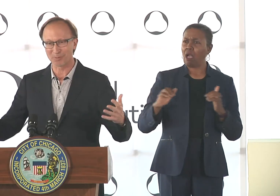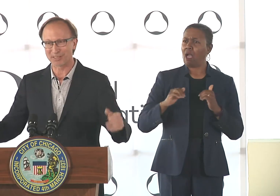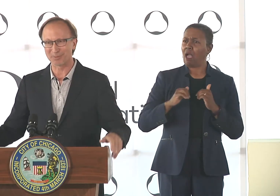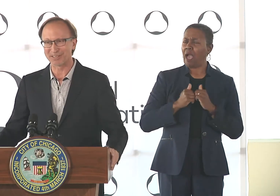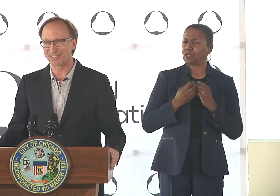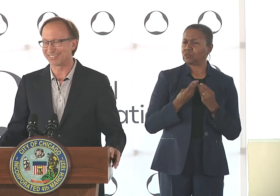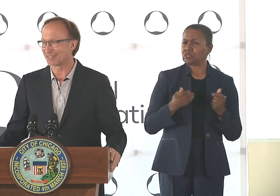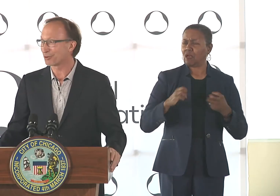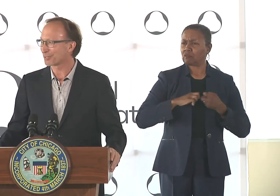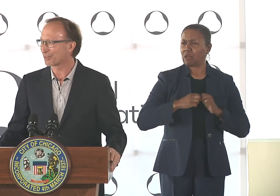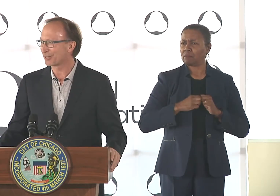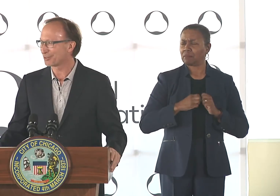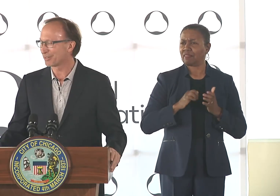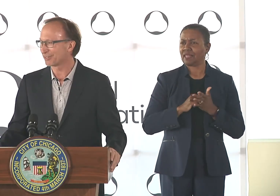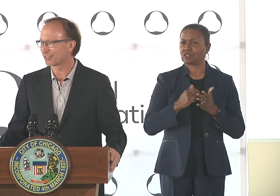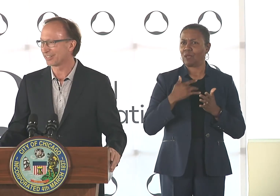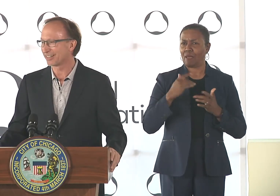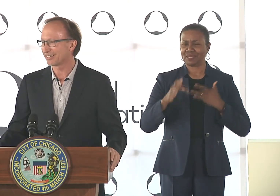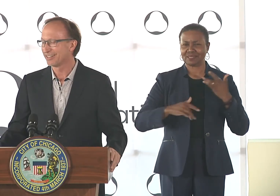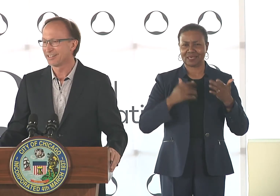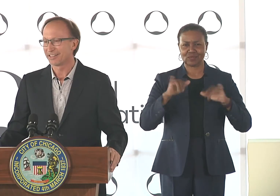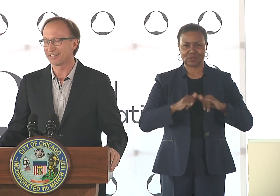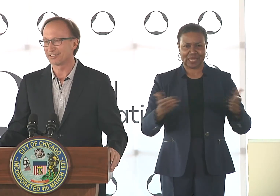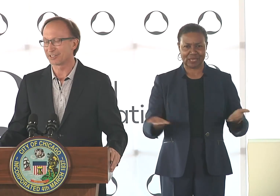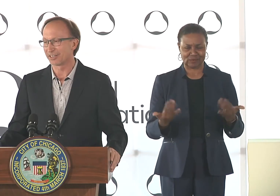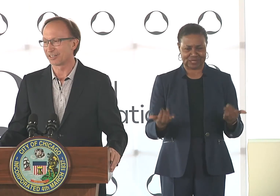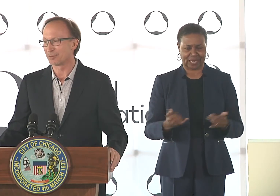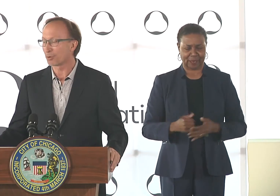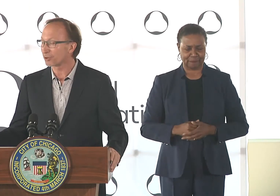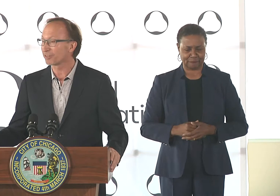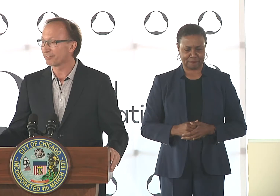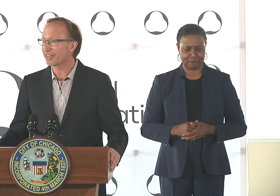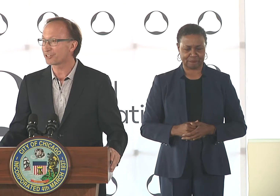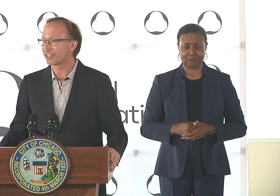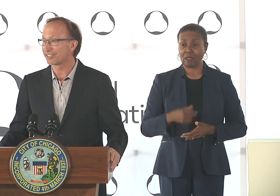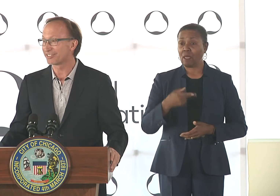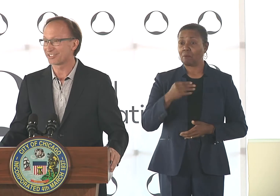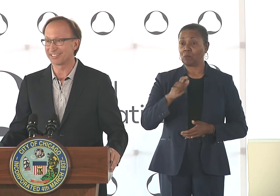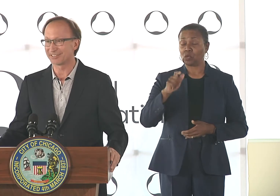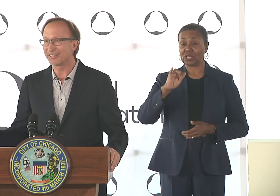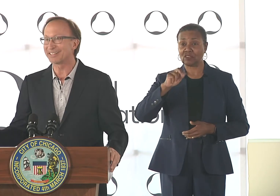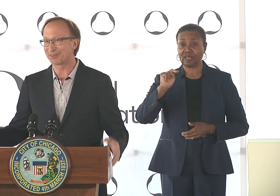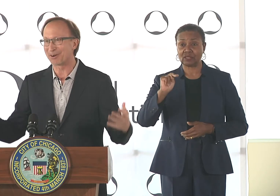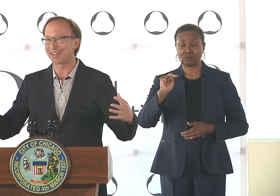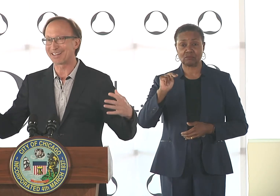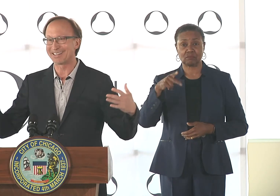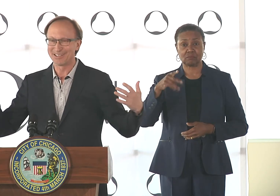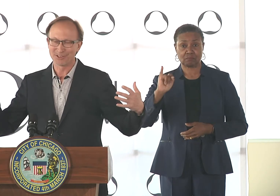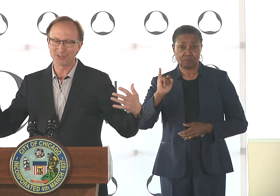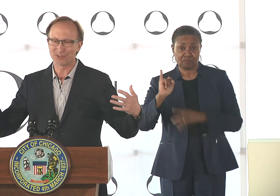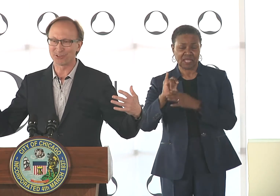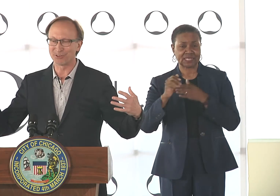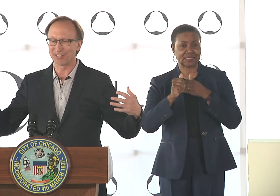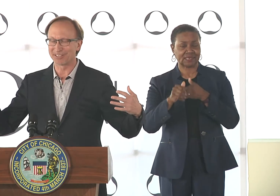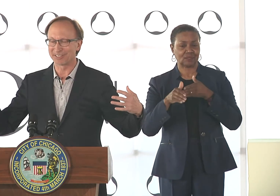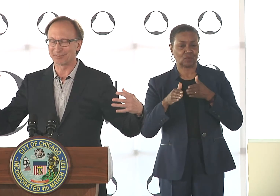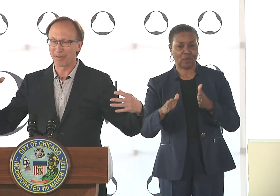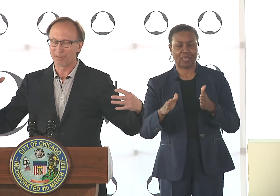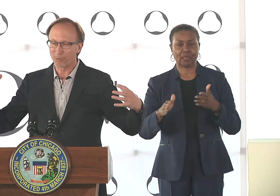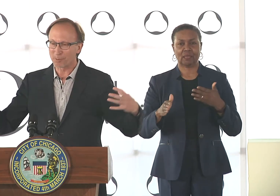This is what makes me so excited to be here today, is Portal Innovations is leading the way